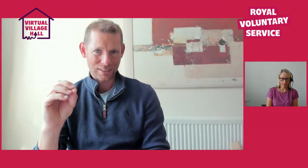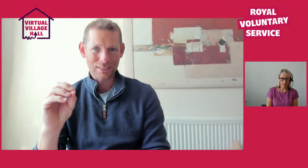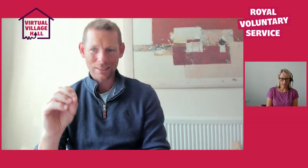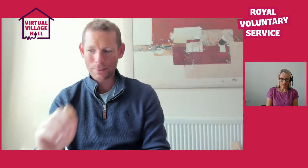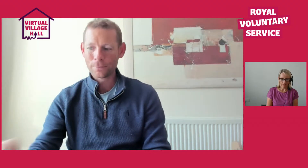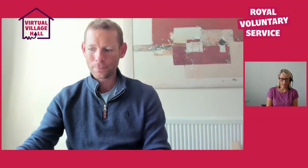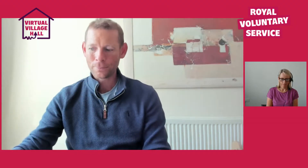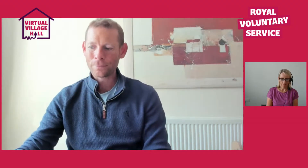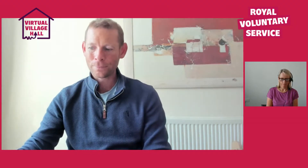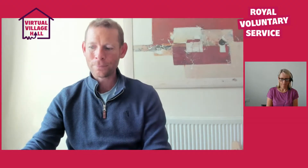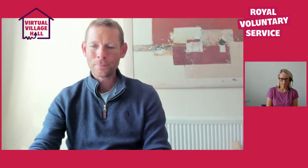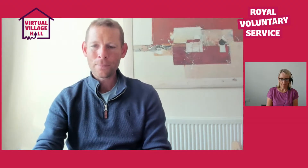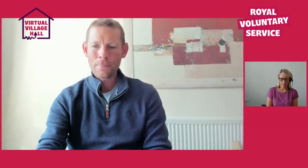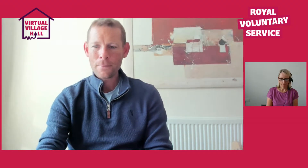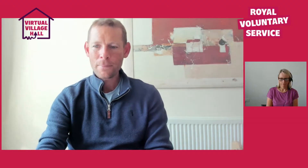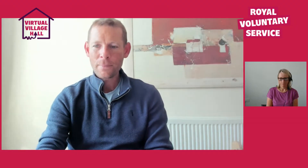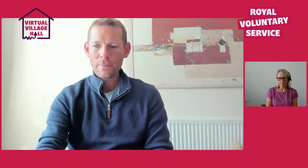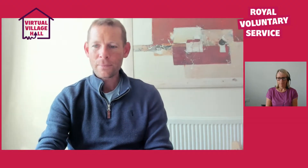20.